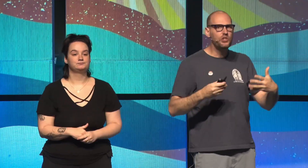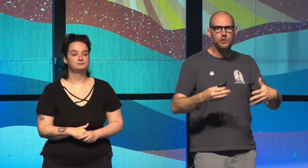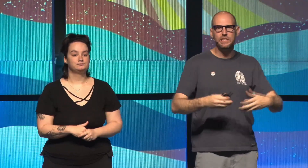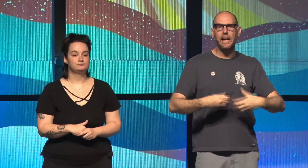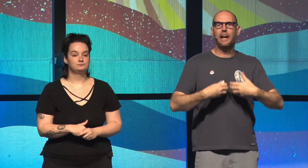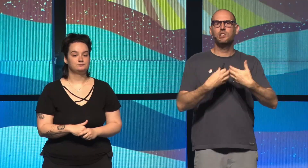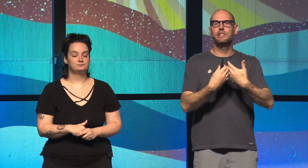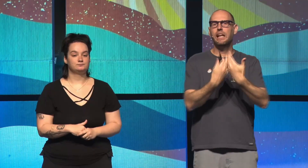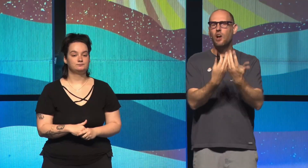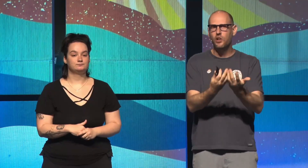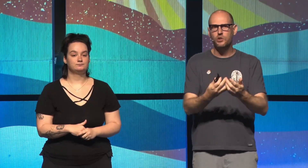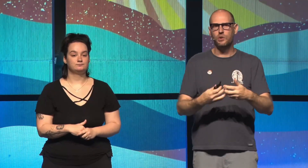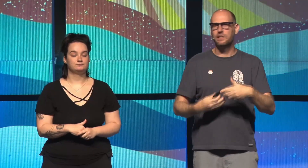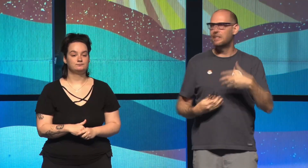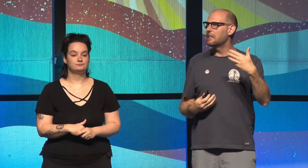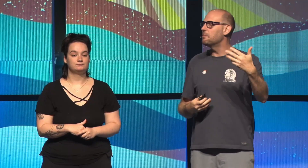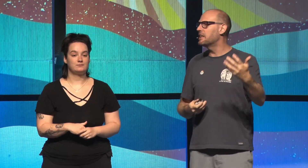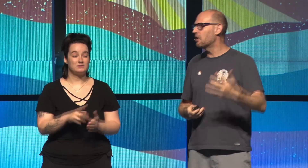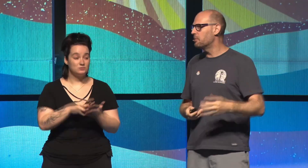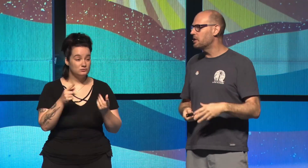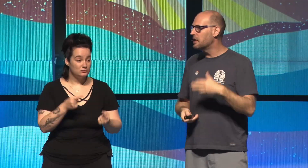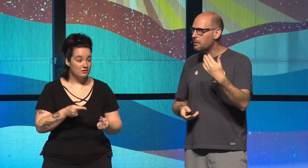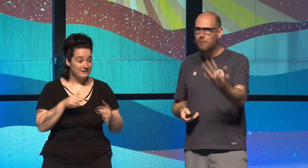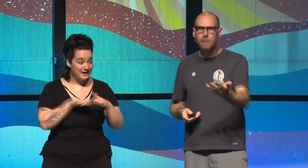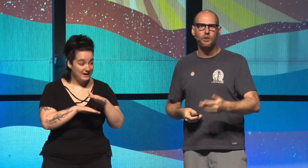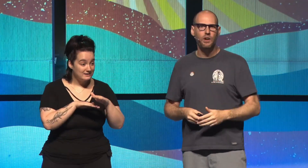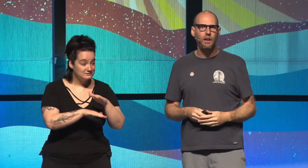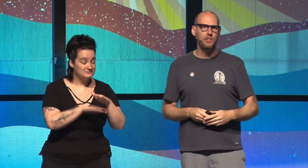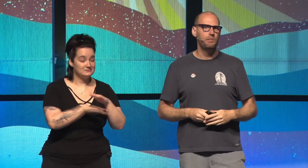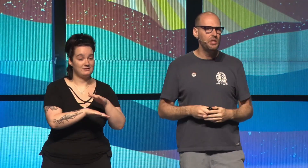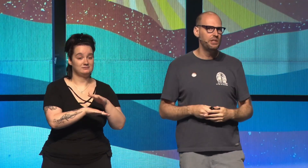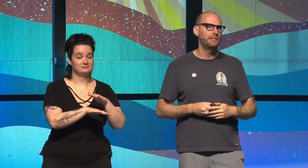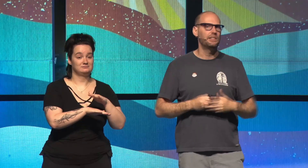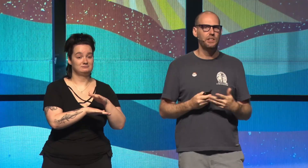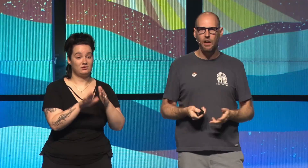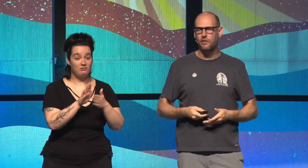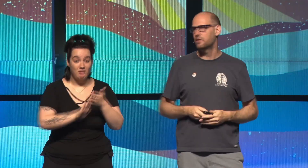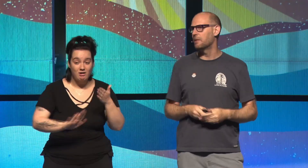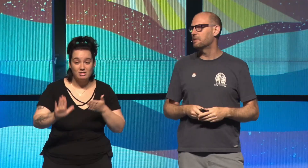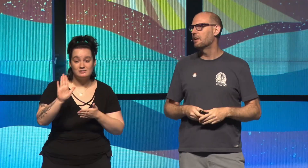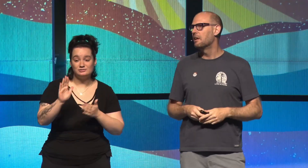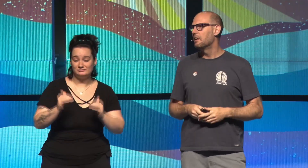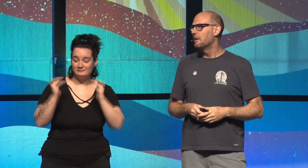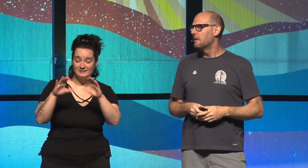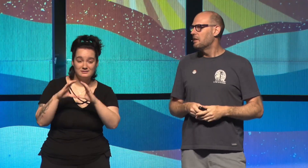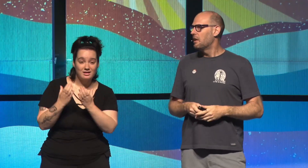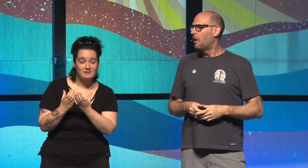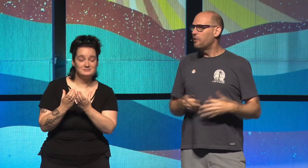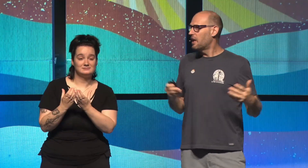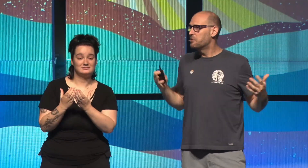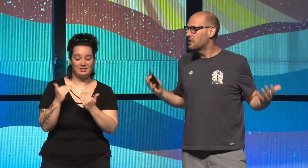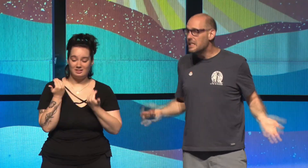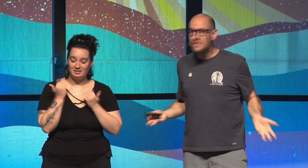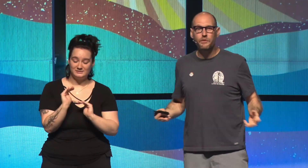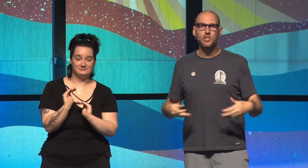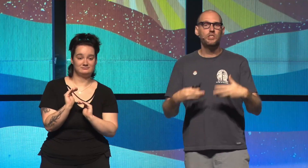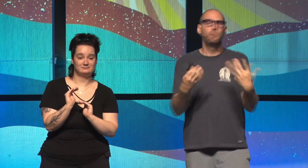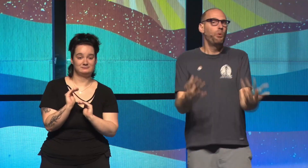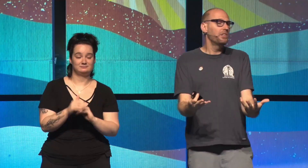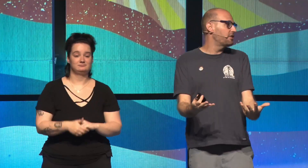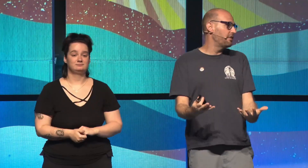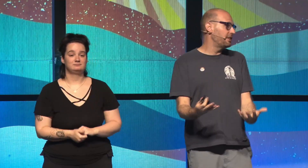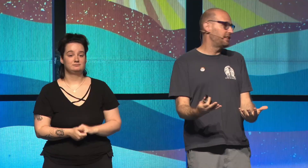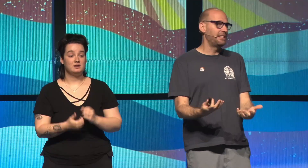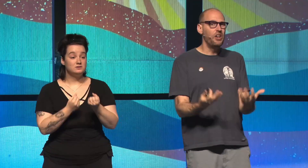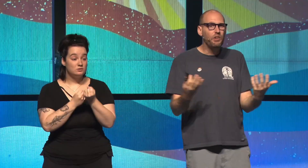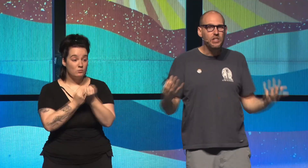for students to actually take honors courses that limit their ability to compete for college admissions and scholarships. Oftentimes there's insufficient